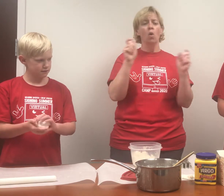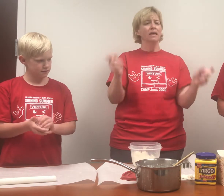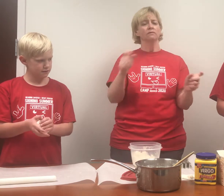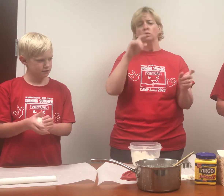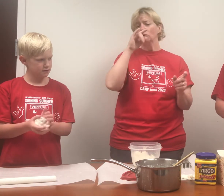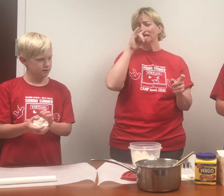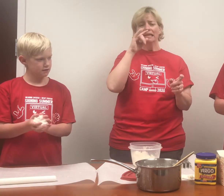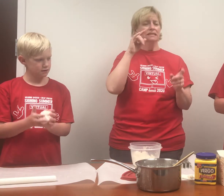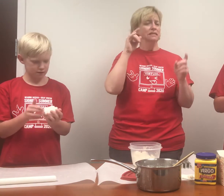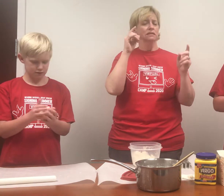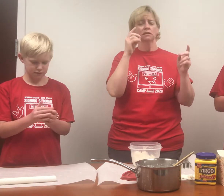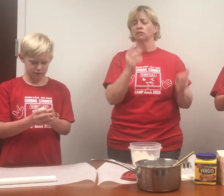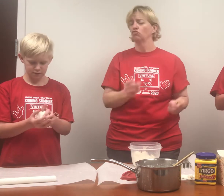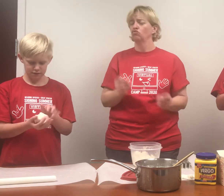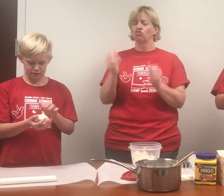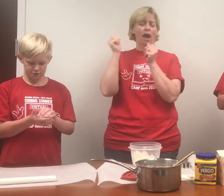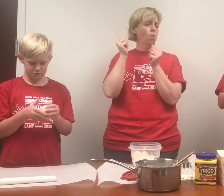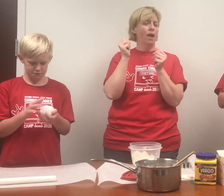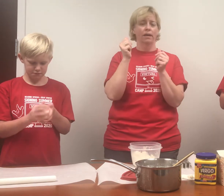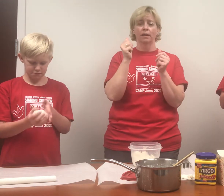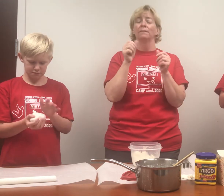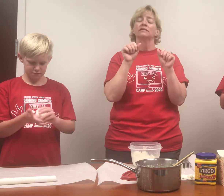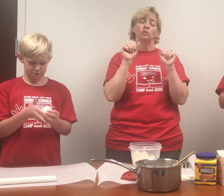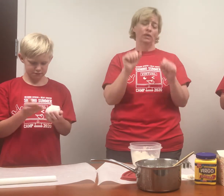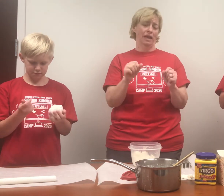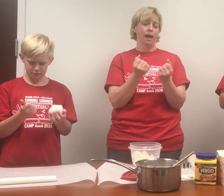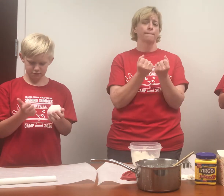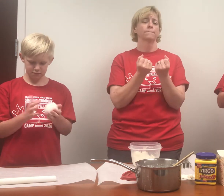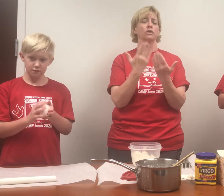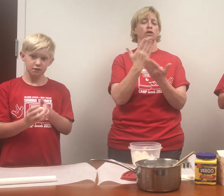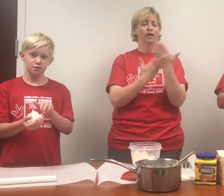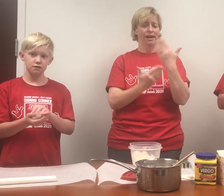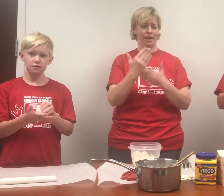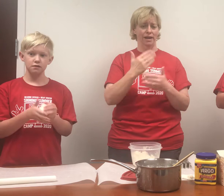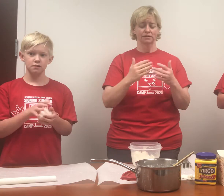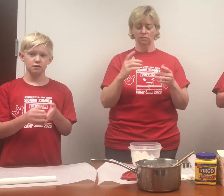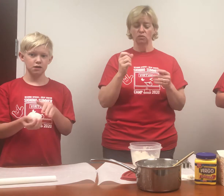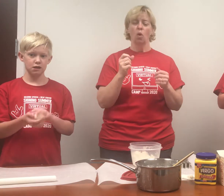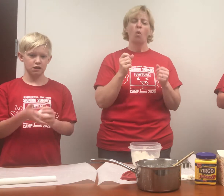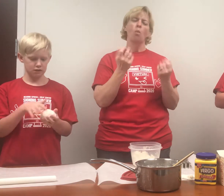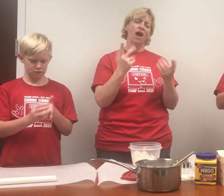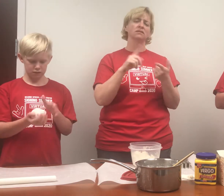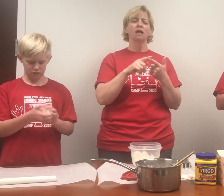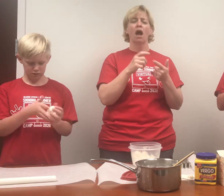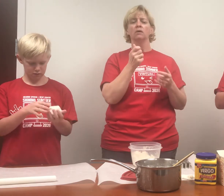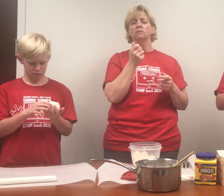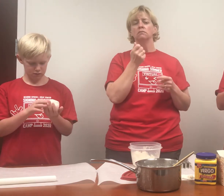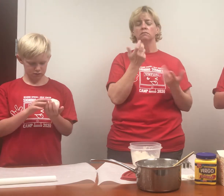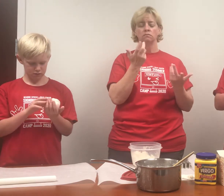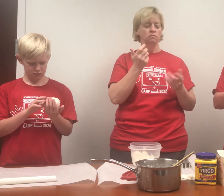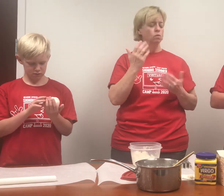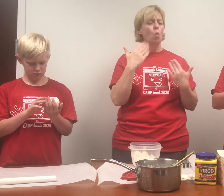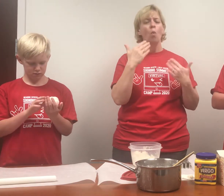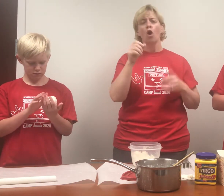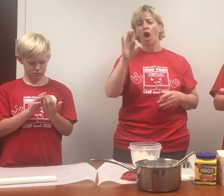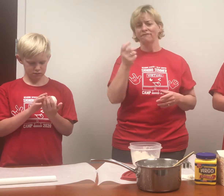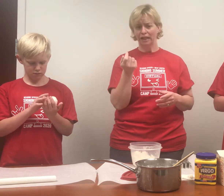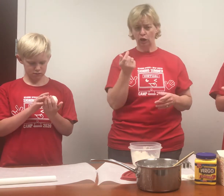And this is warm, so you're not going to want to give it to kids right away. You could burn your hands, kids,